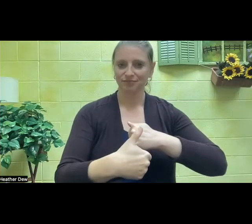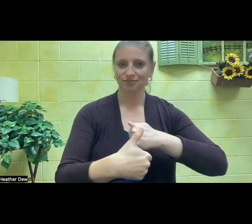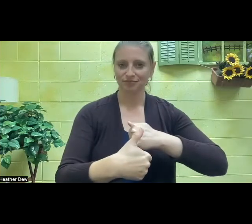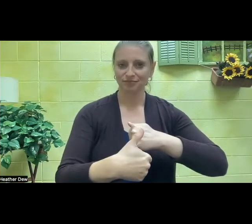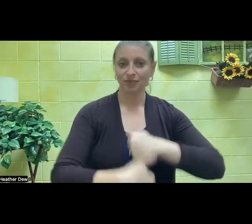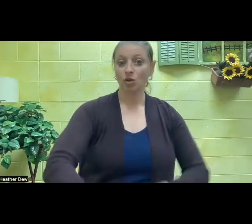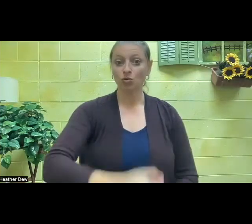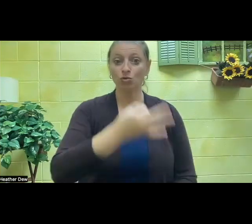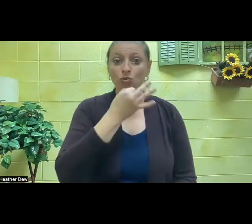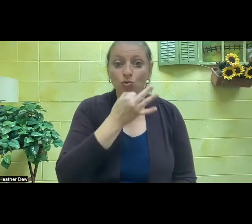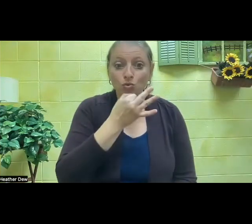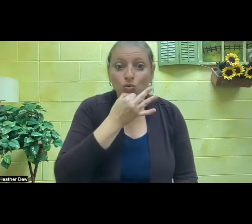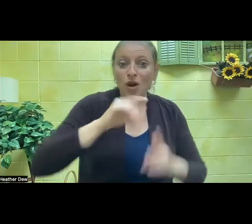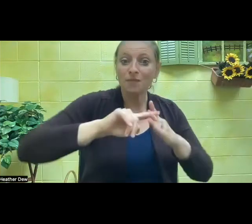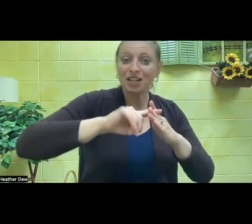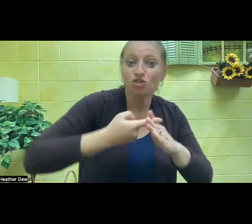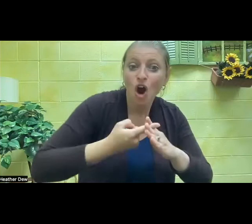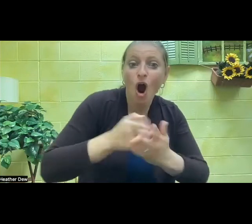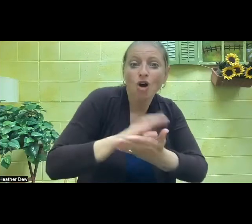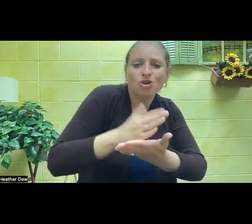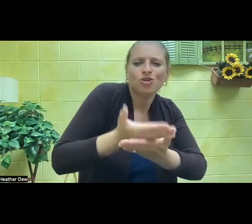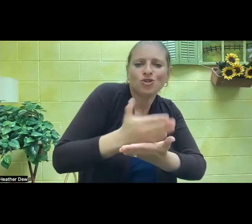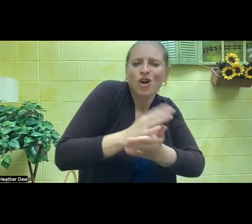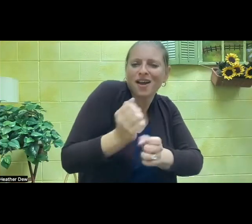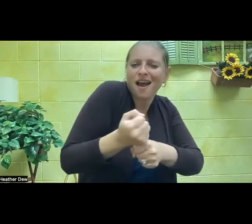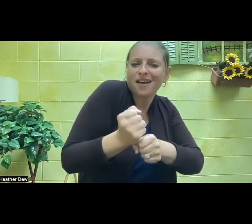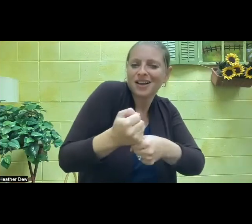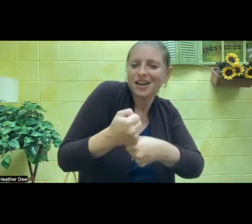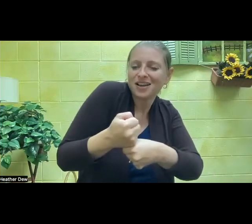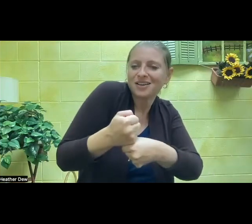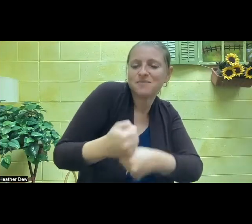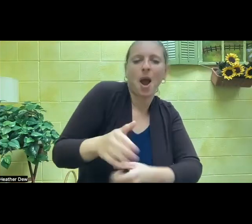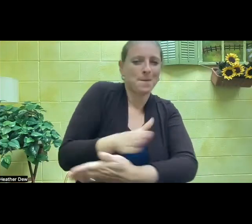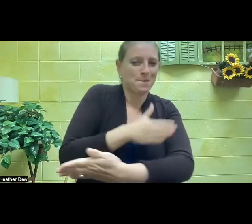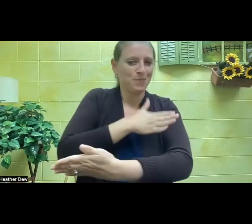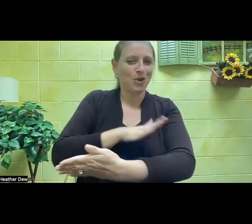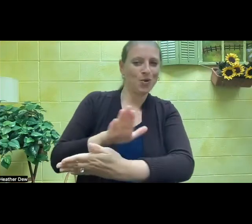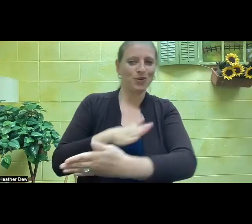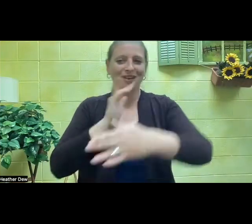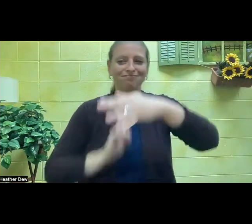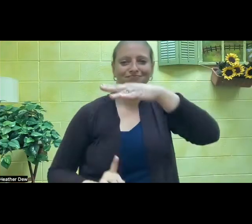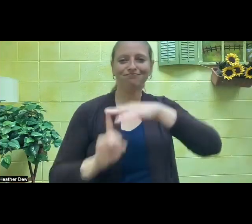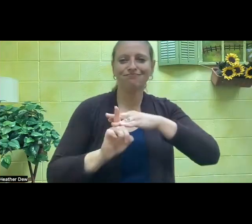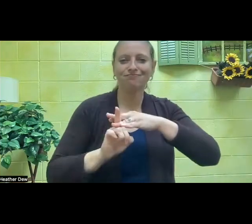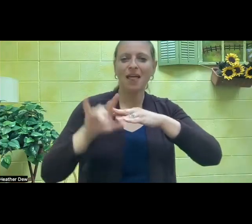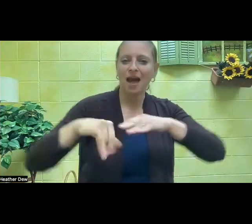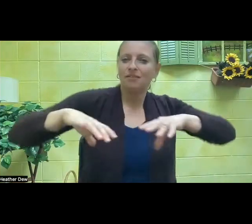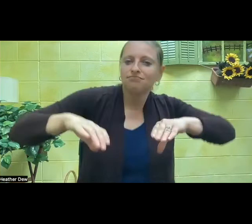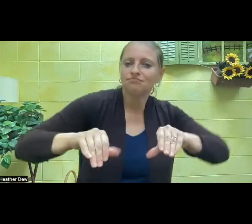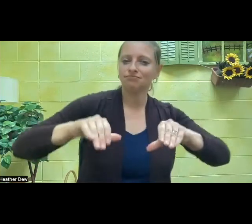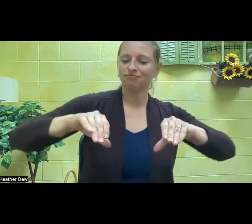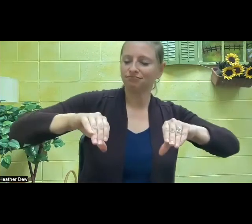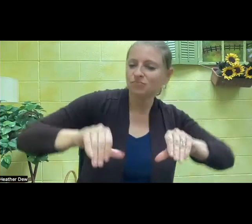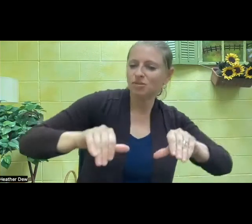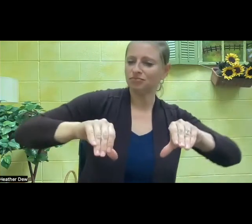As soon as we start cooking, there's a rhythm all around us. The beat of the dough, which we knead, the sound of the